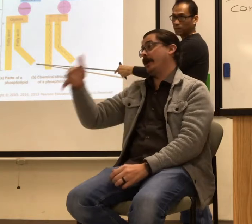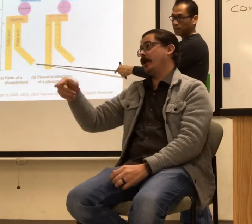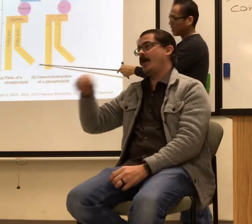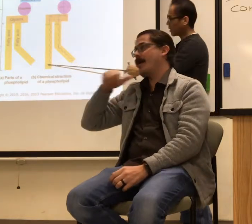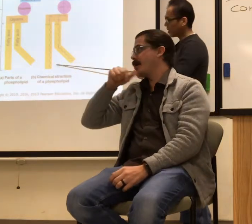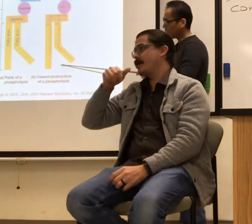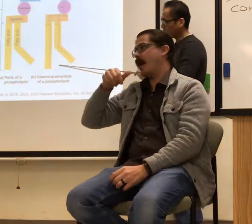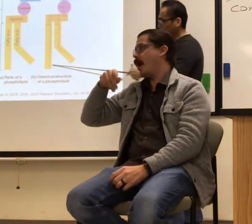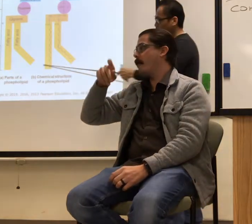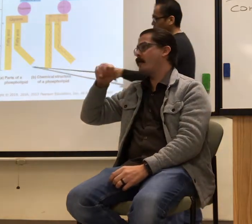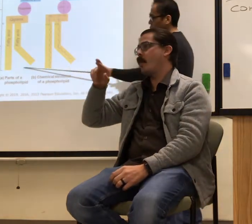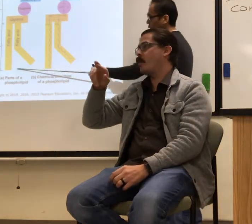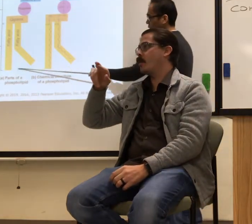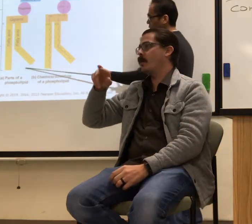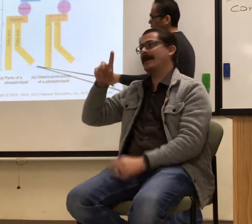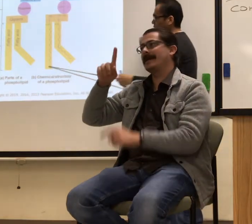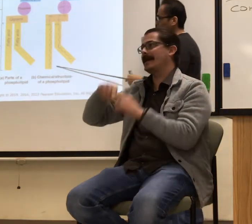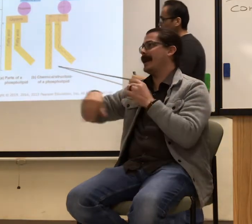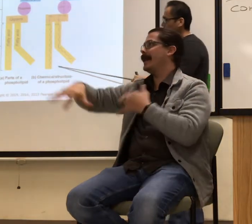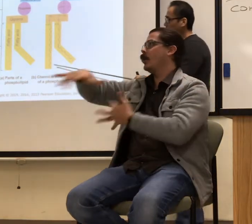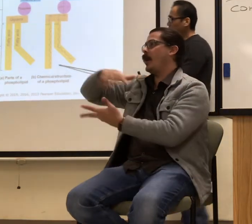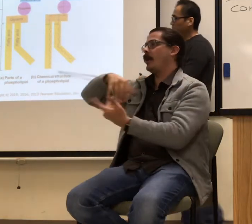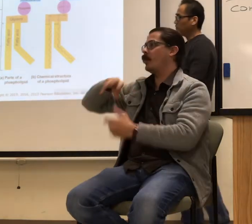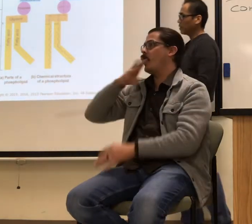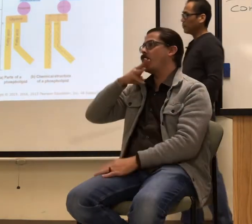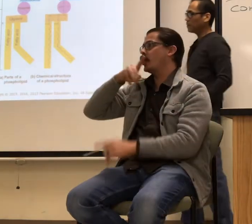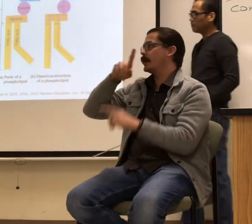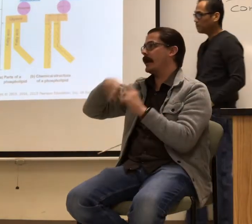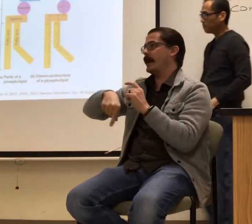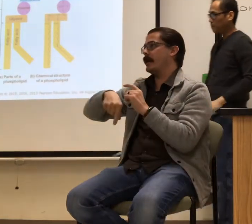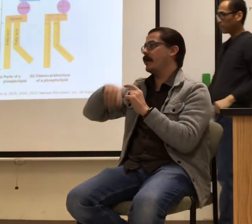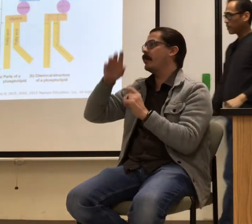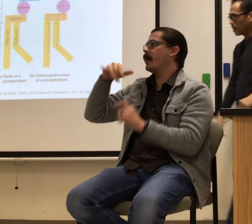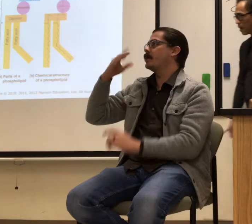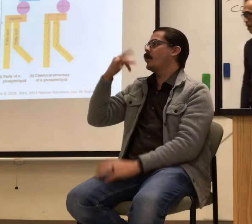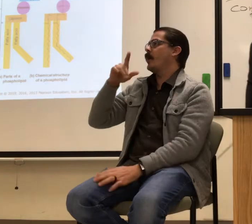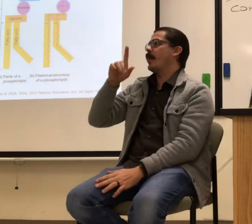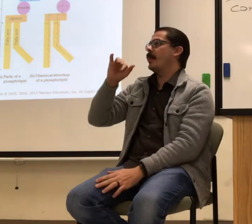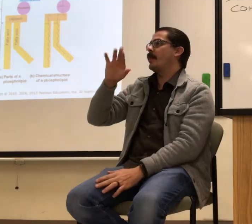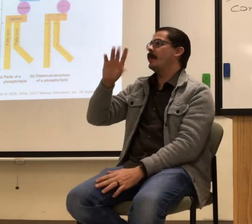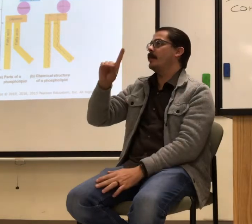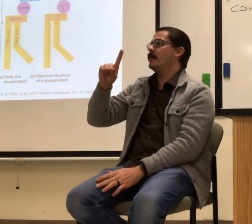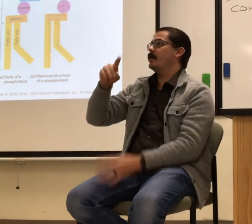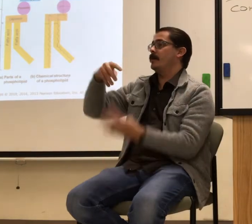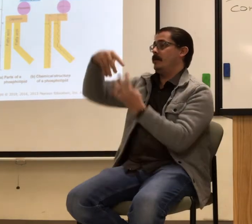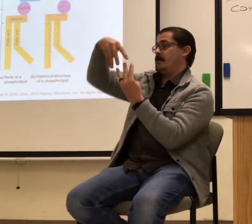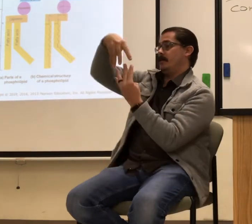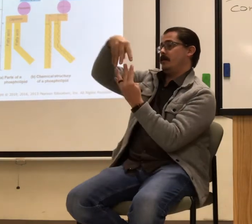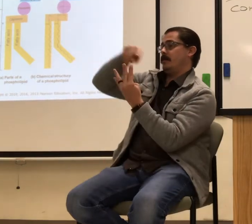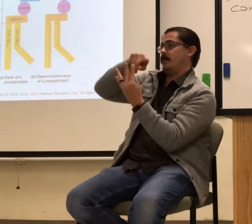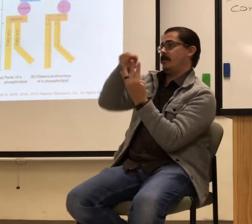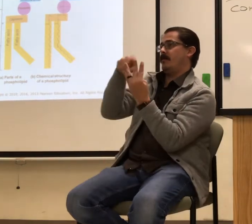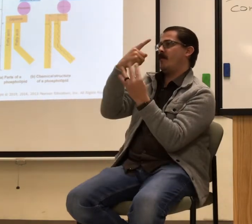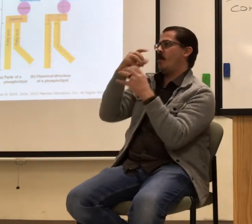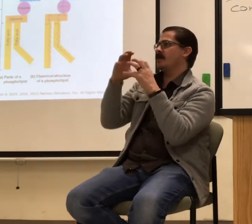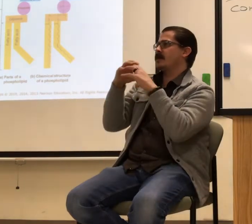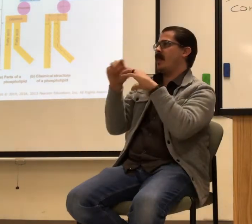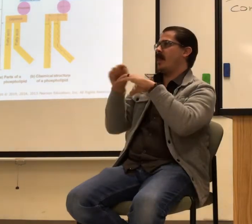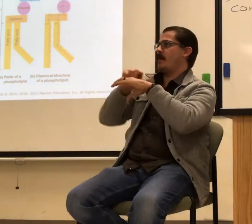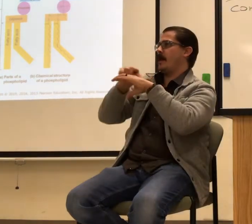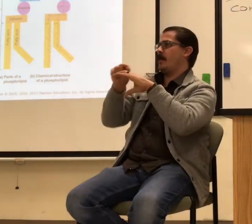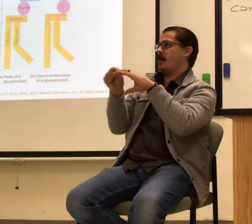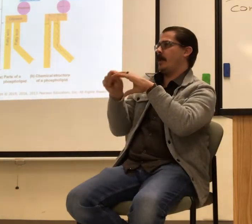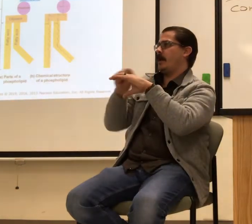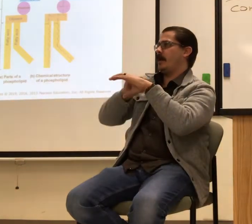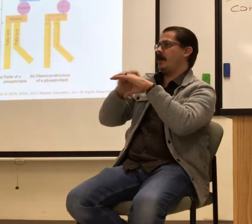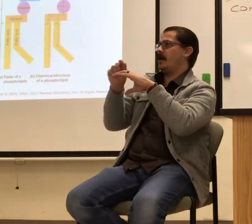It's hydrocarbon. It cannot interact with water. That's why the lipid bilayer for cell membranes,